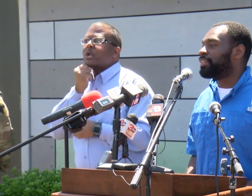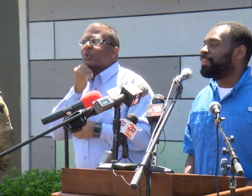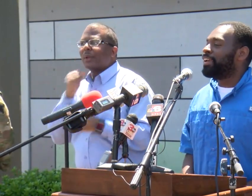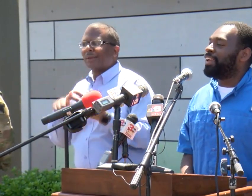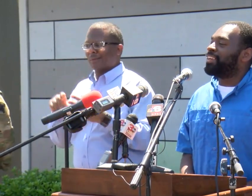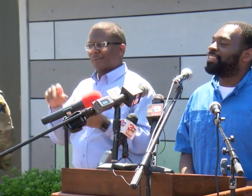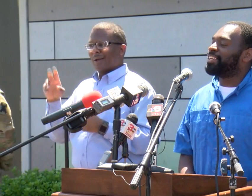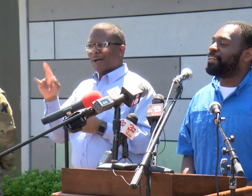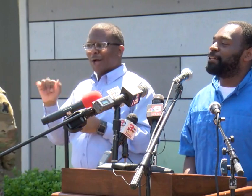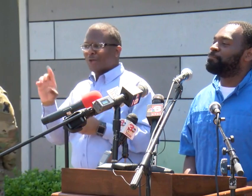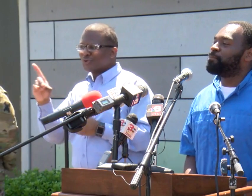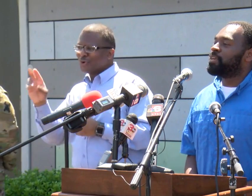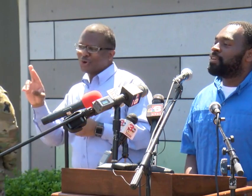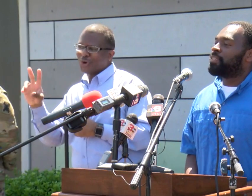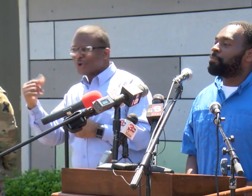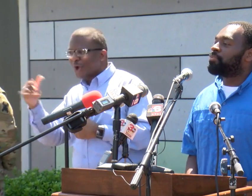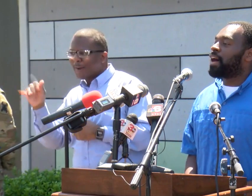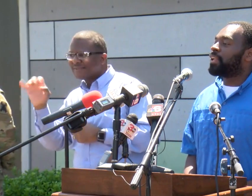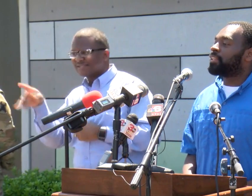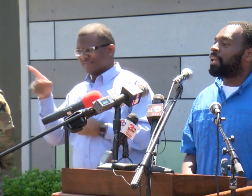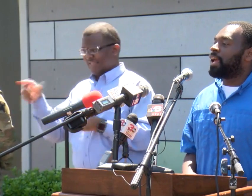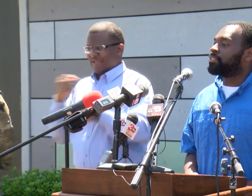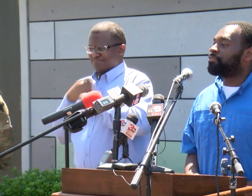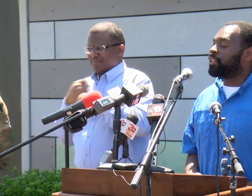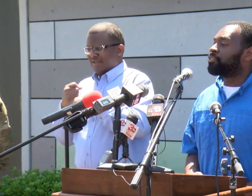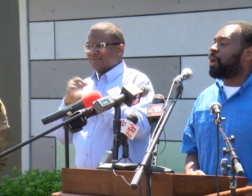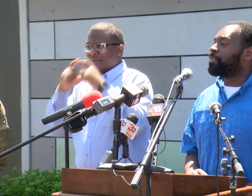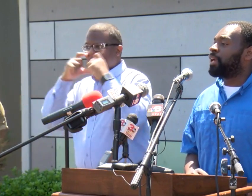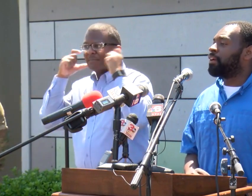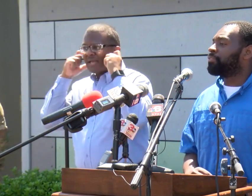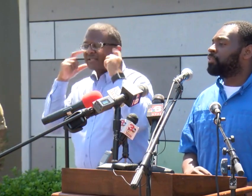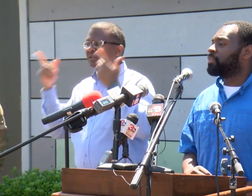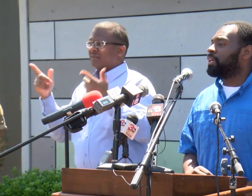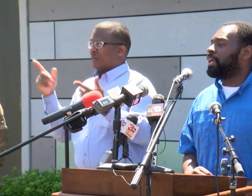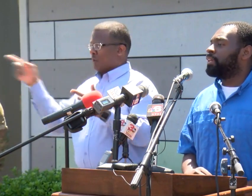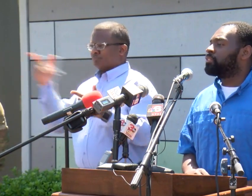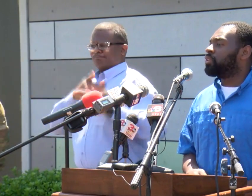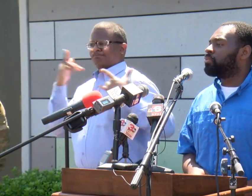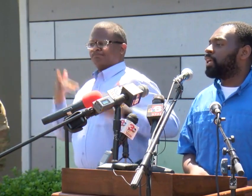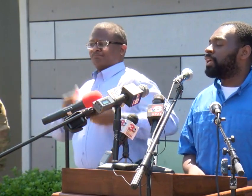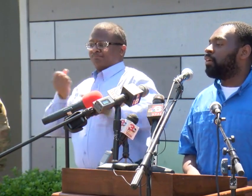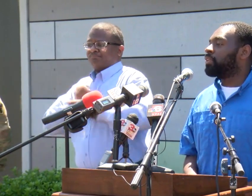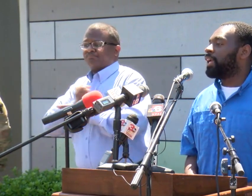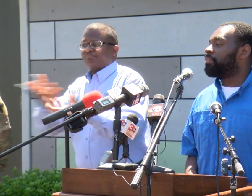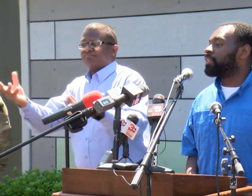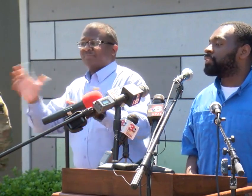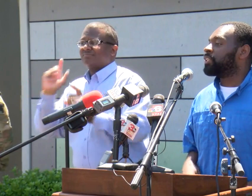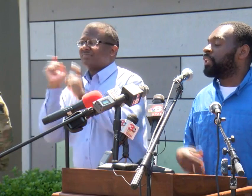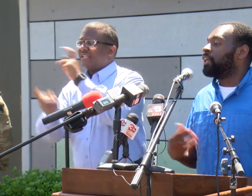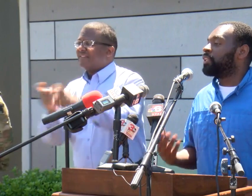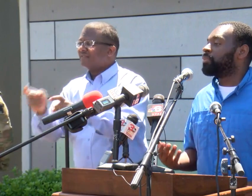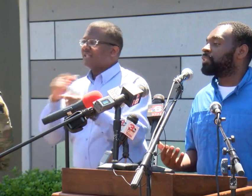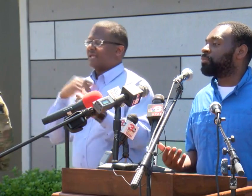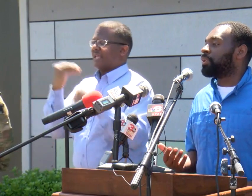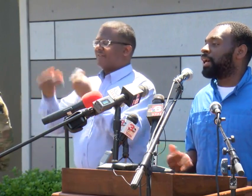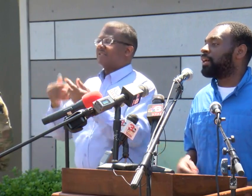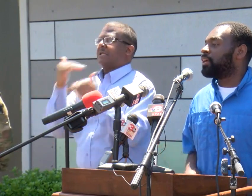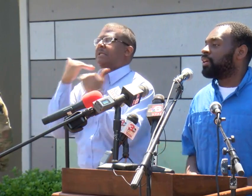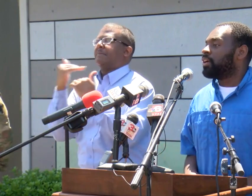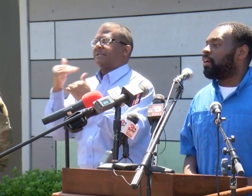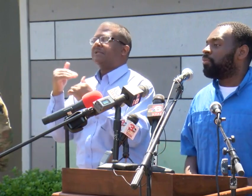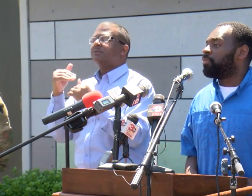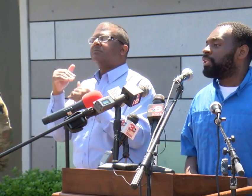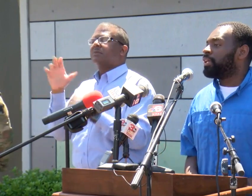undergarments, and they provided that as a philanthropic effort, and so they only gave us a limited